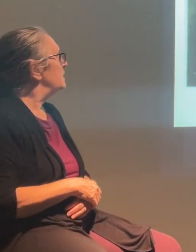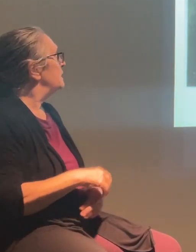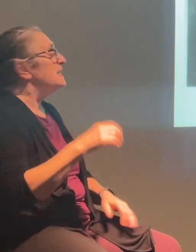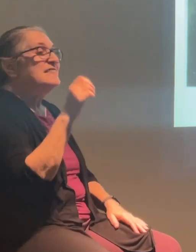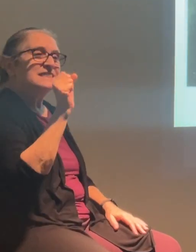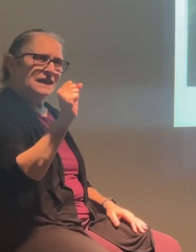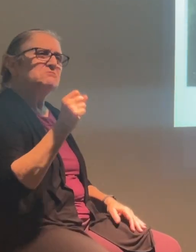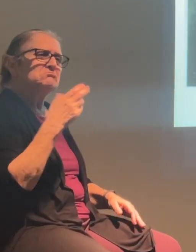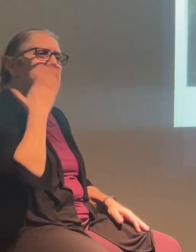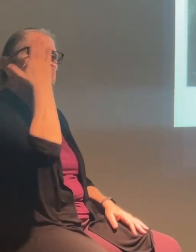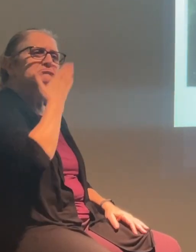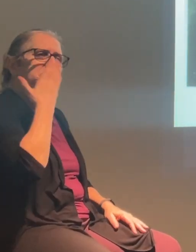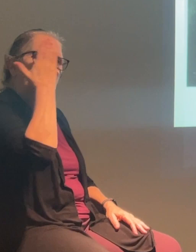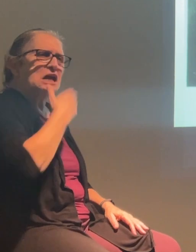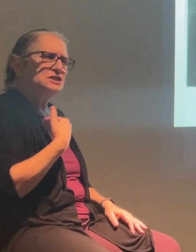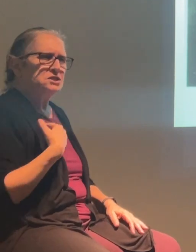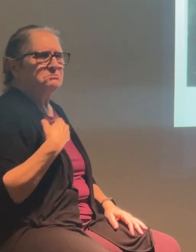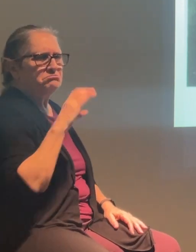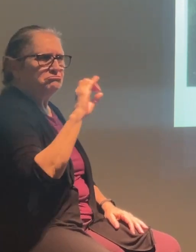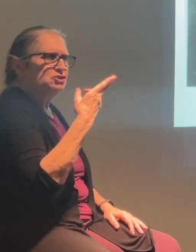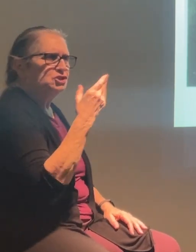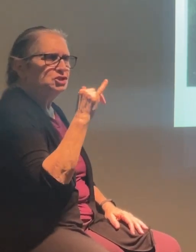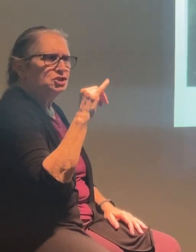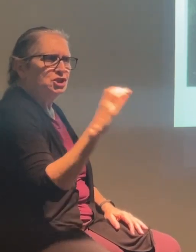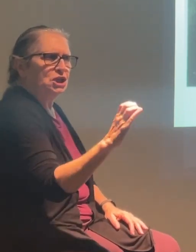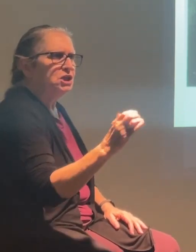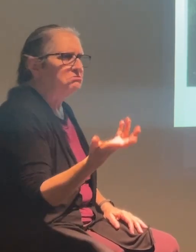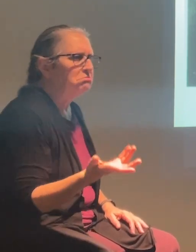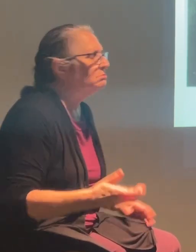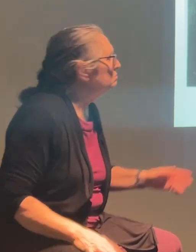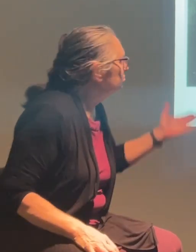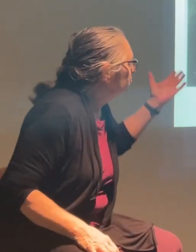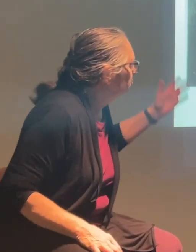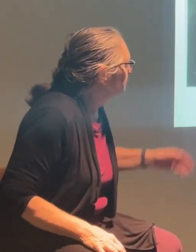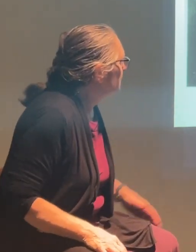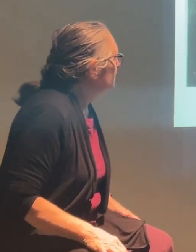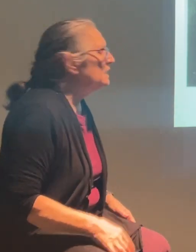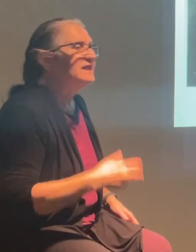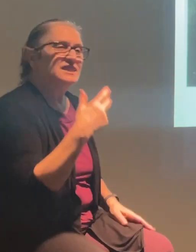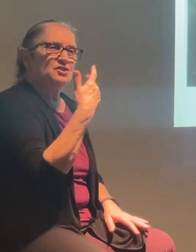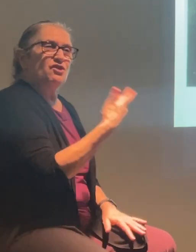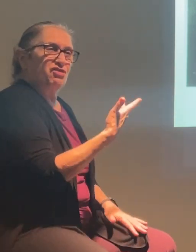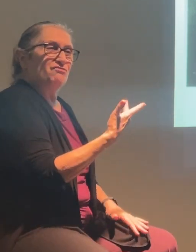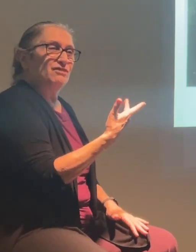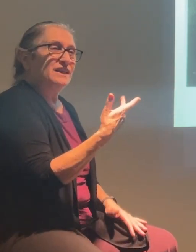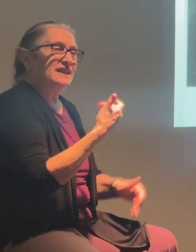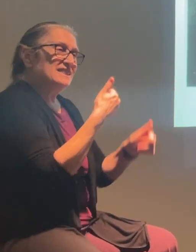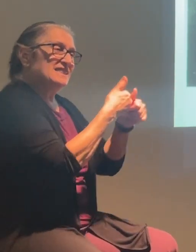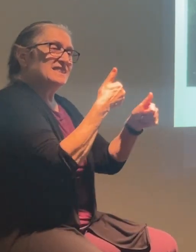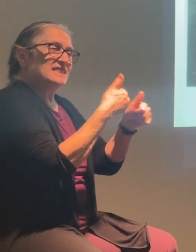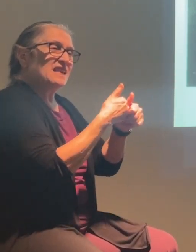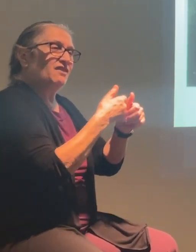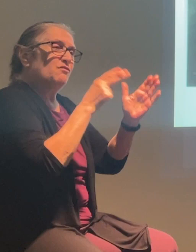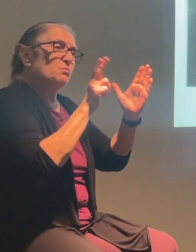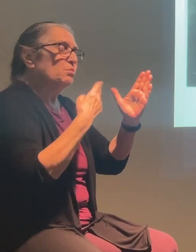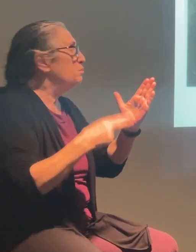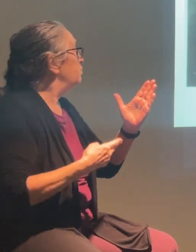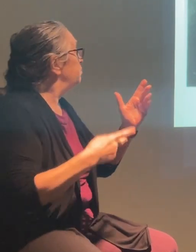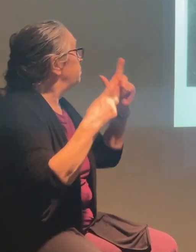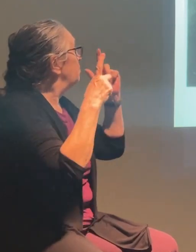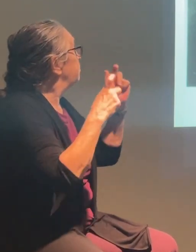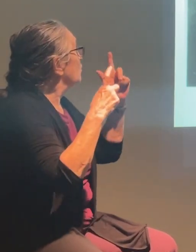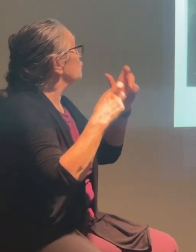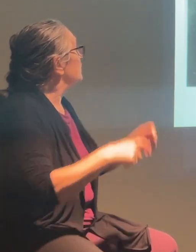Steichen, fairly handsome man, very chic. You can see 3 portraits, self-portraits, 1902, he